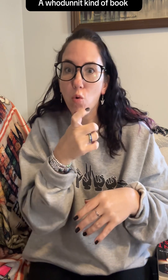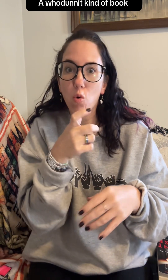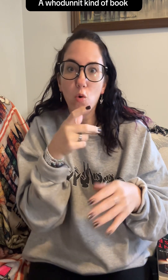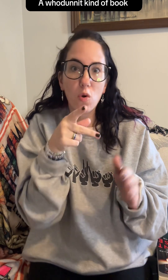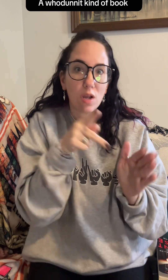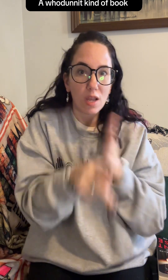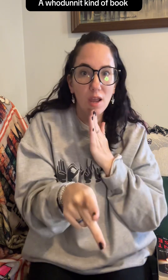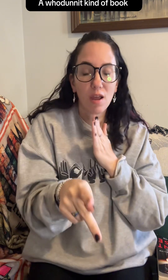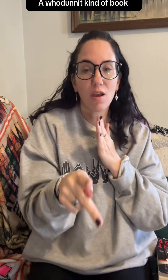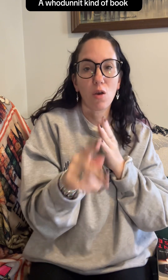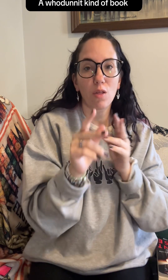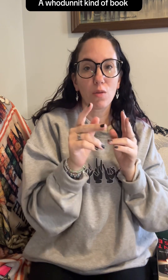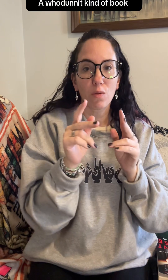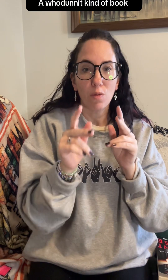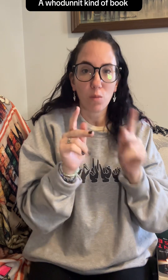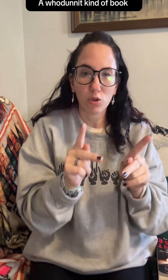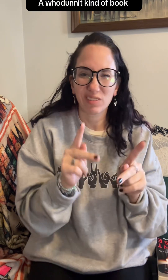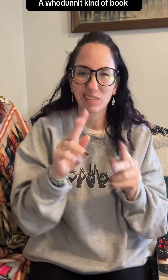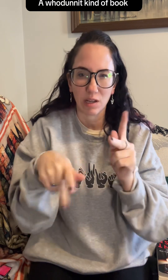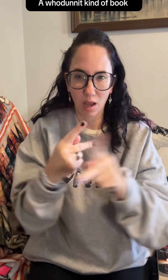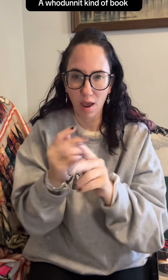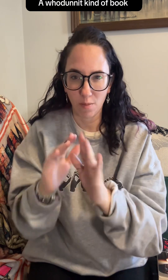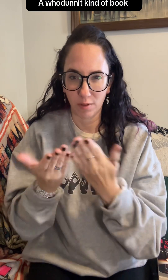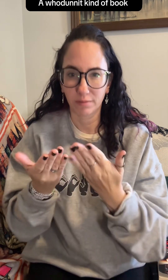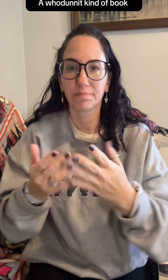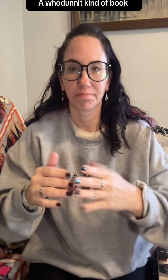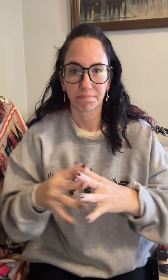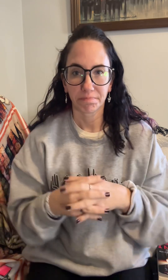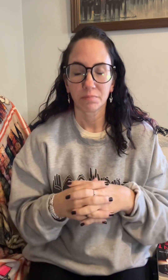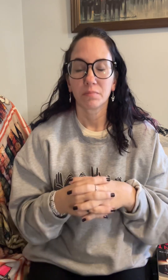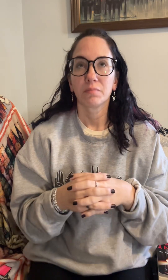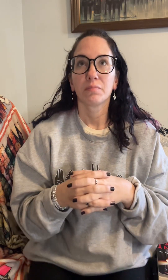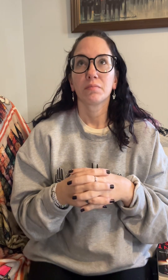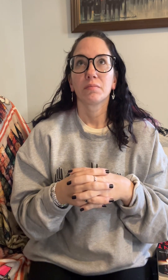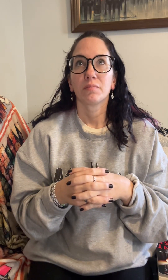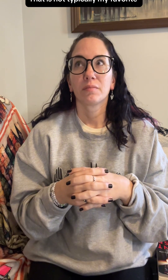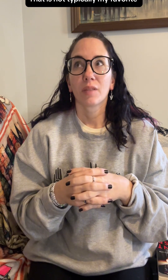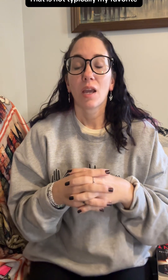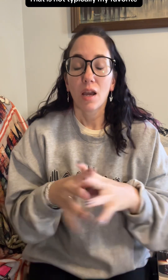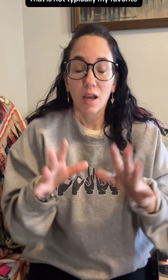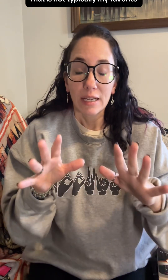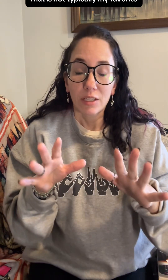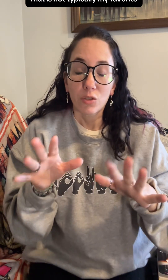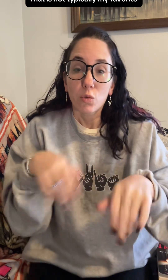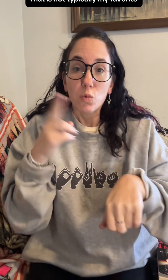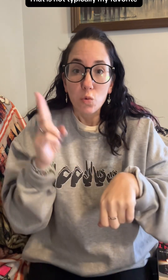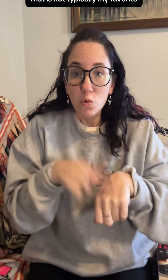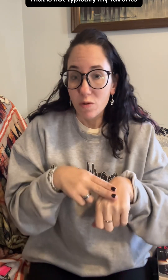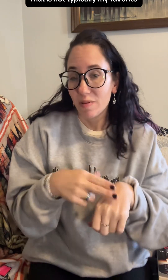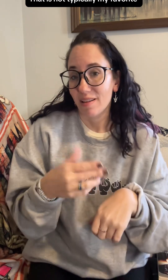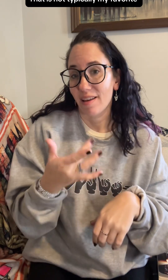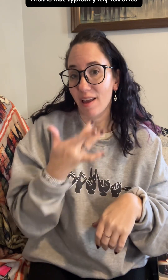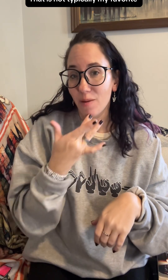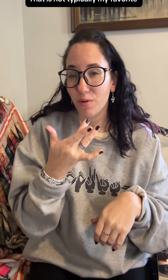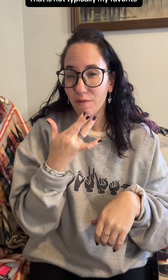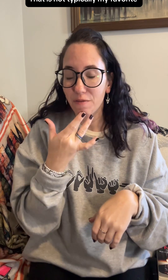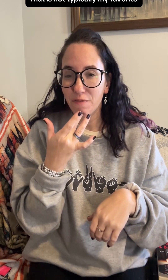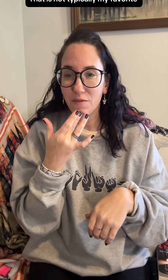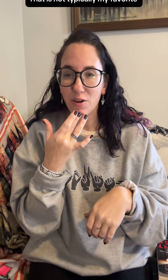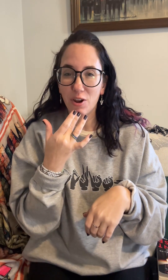kind of book, a whodunit kind of book. That is not typically my favorite.